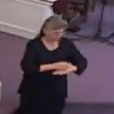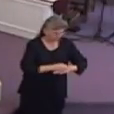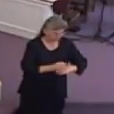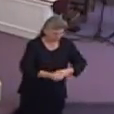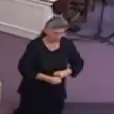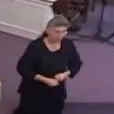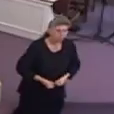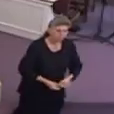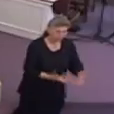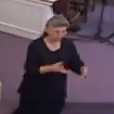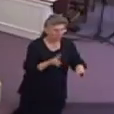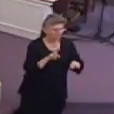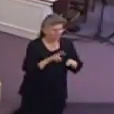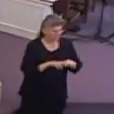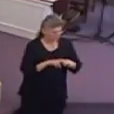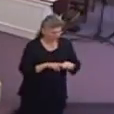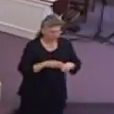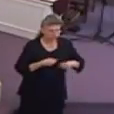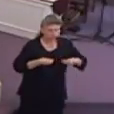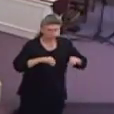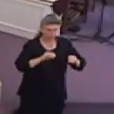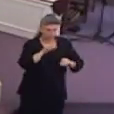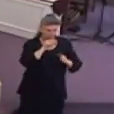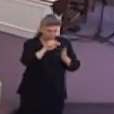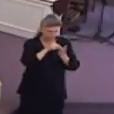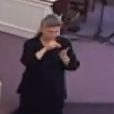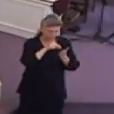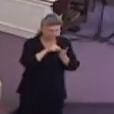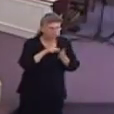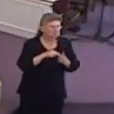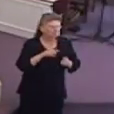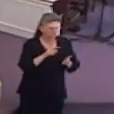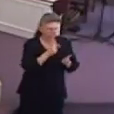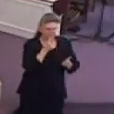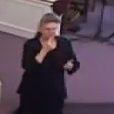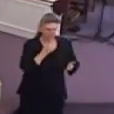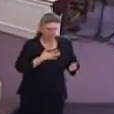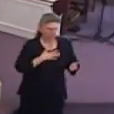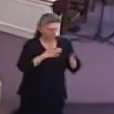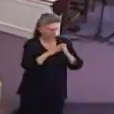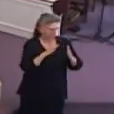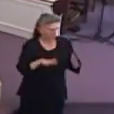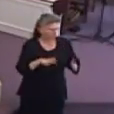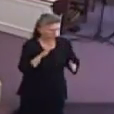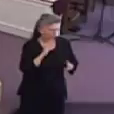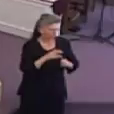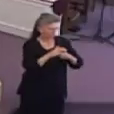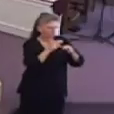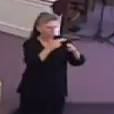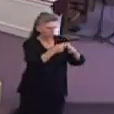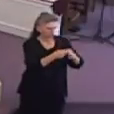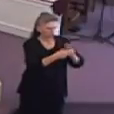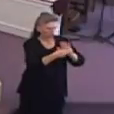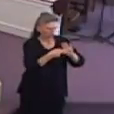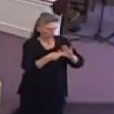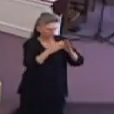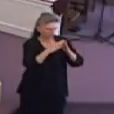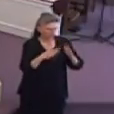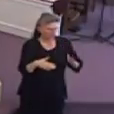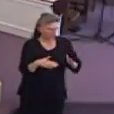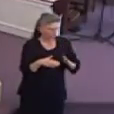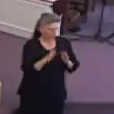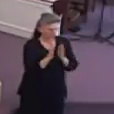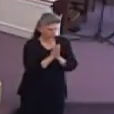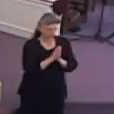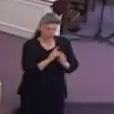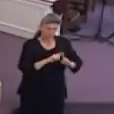that sold doves. And he said unto them, it is written, my house shall be called the house of prayer, but you've made it a den of thieves.